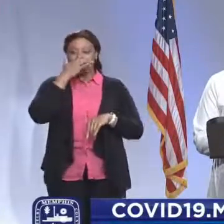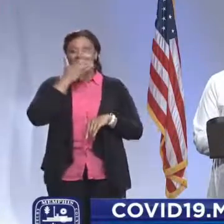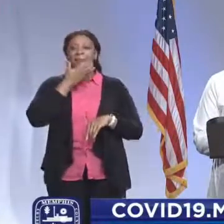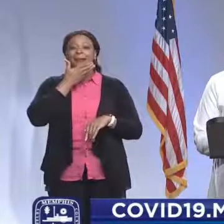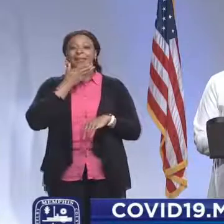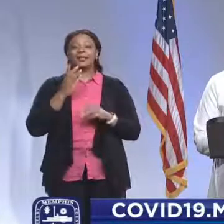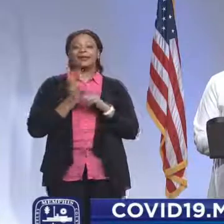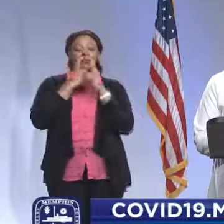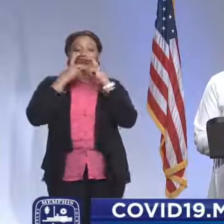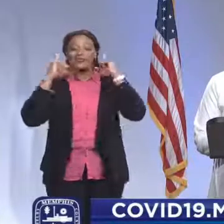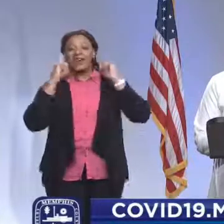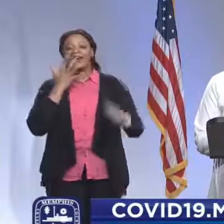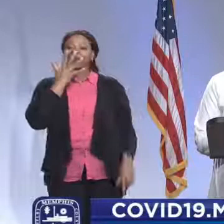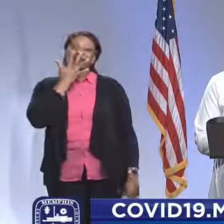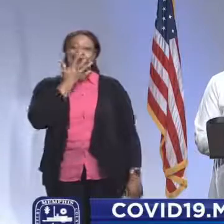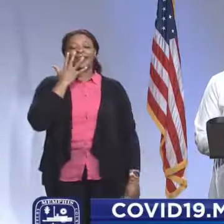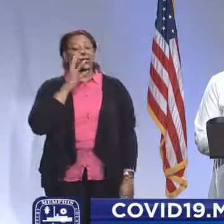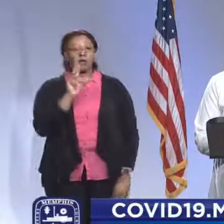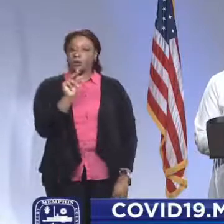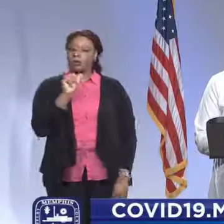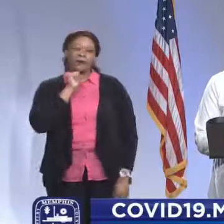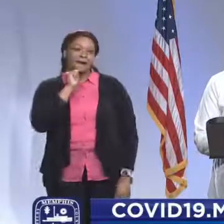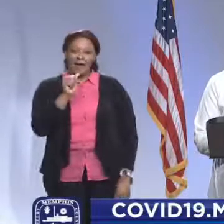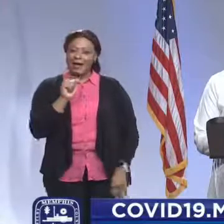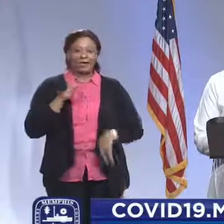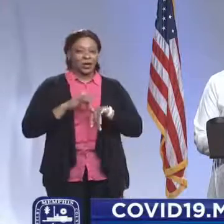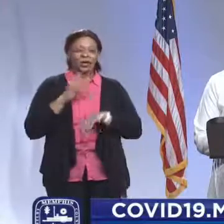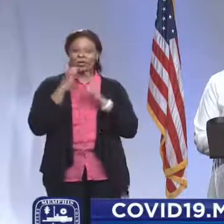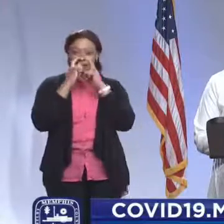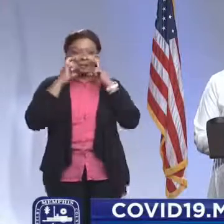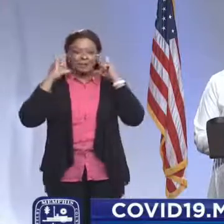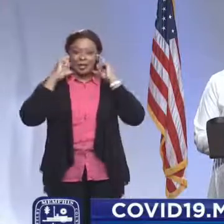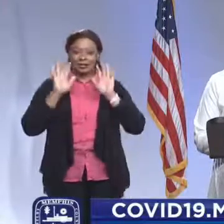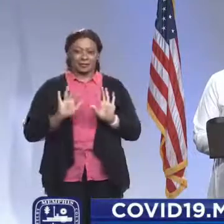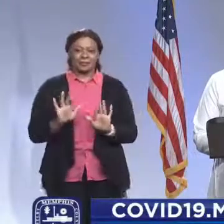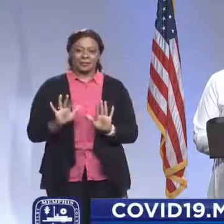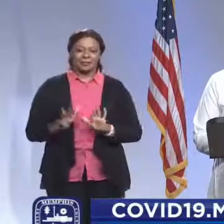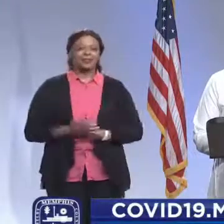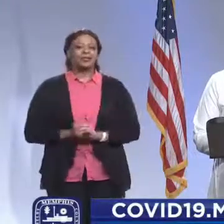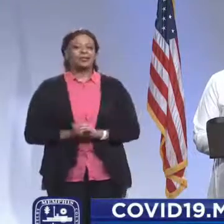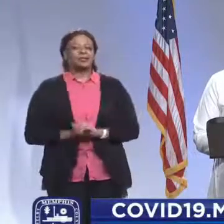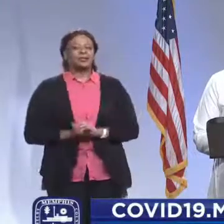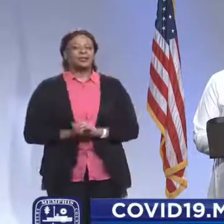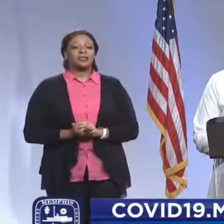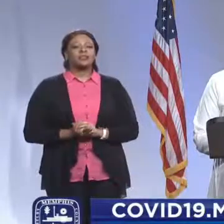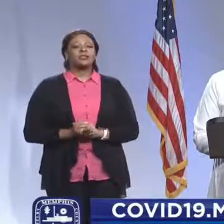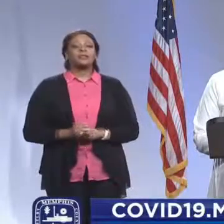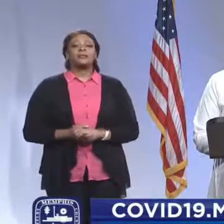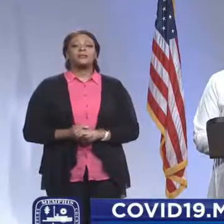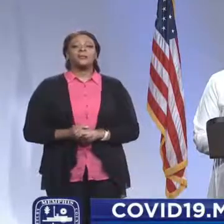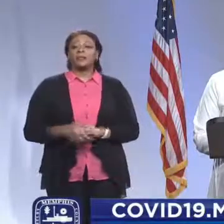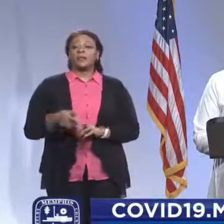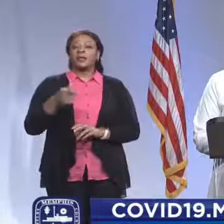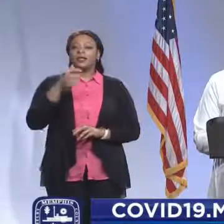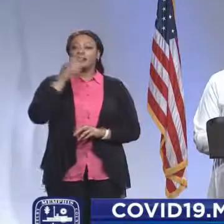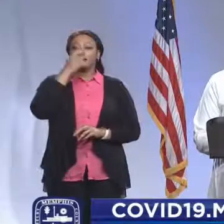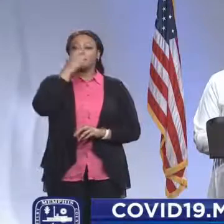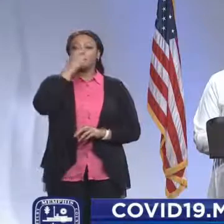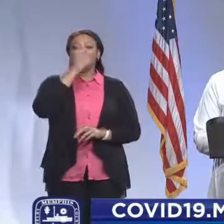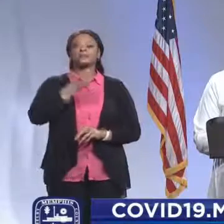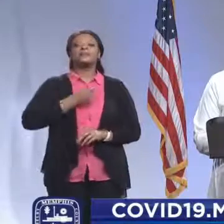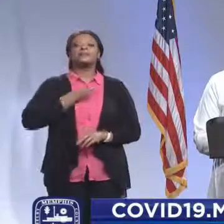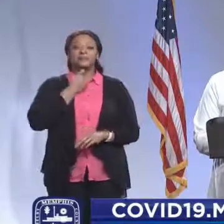while you're using it. Try to prevent from touching it. Don't pull the mask down up under your